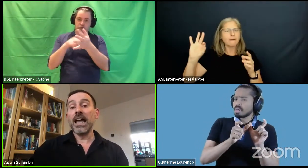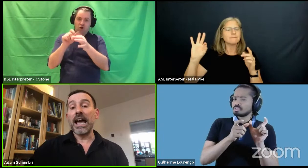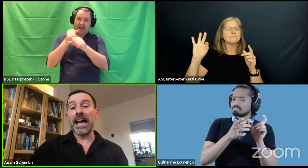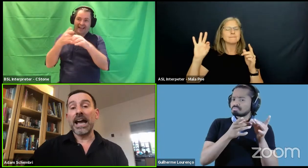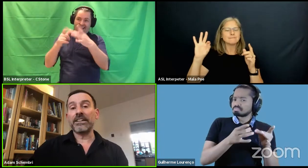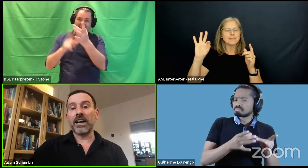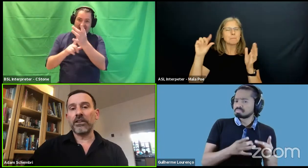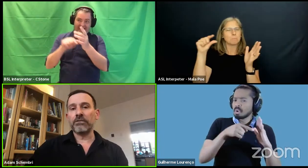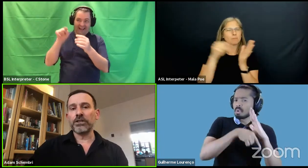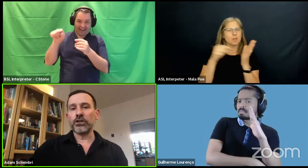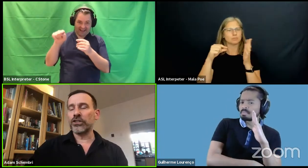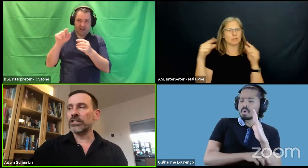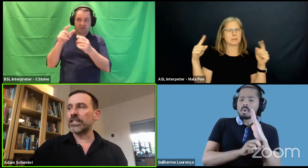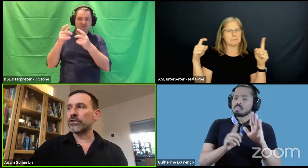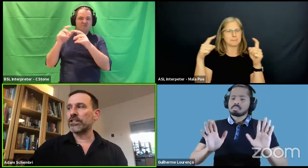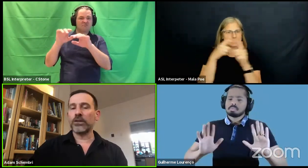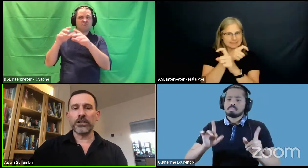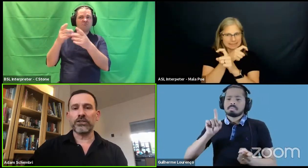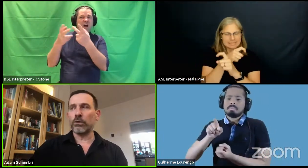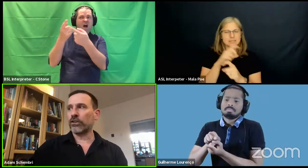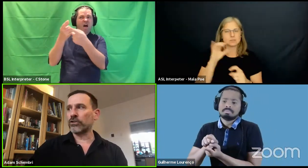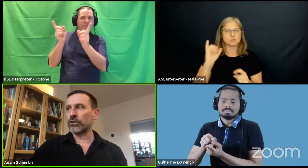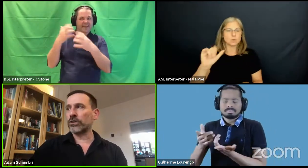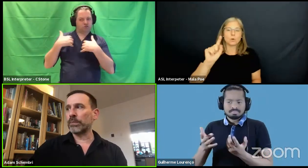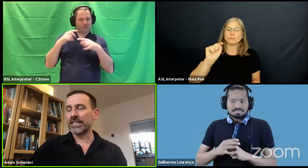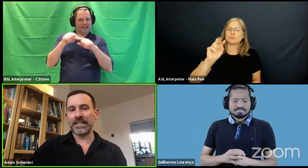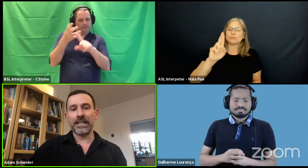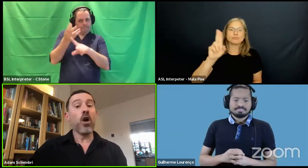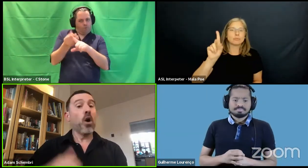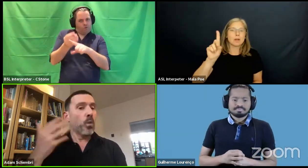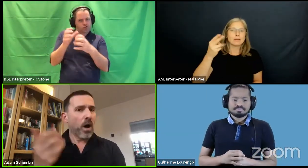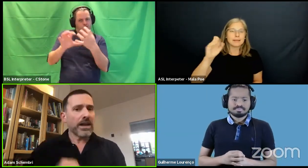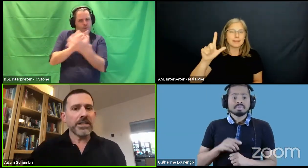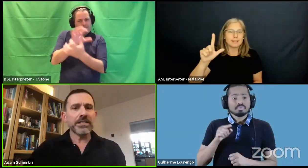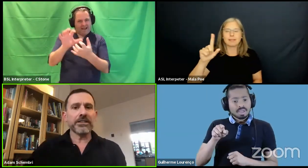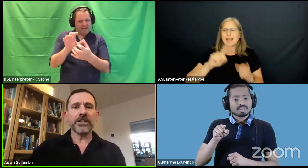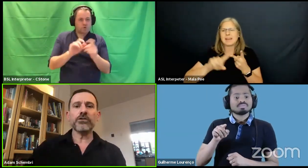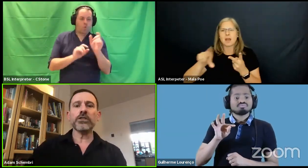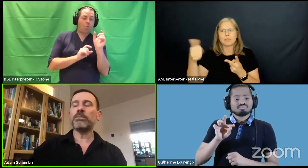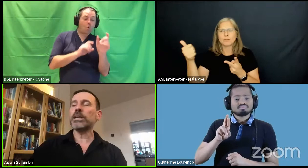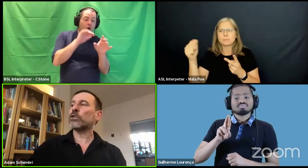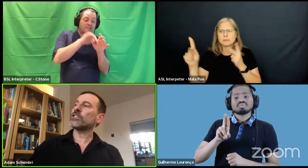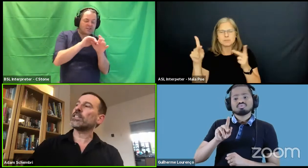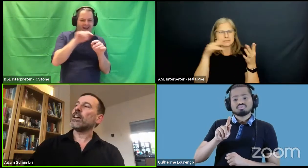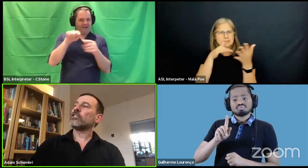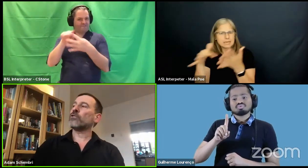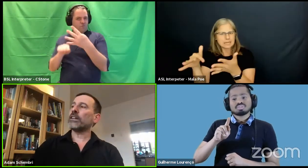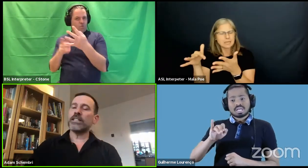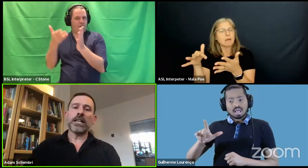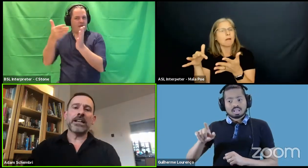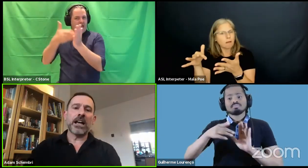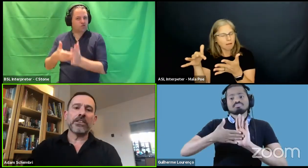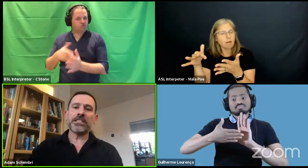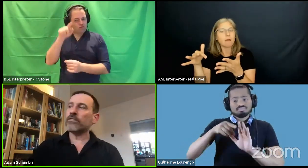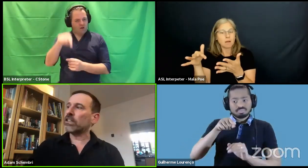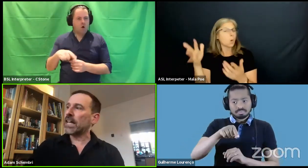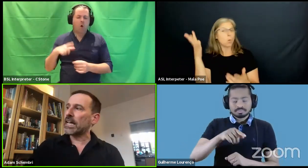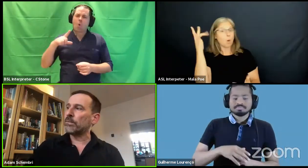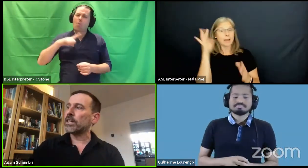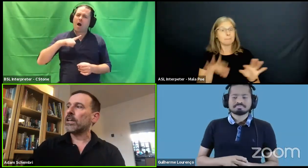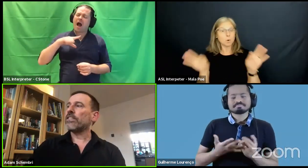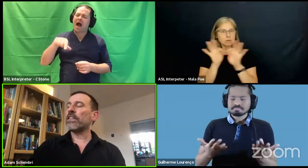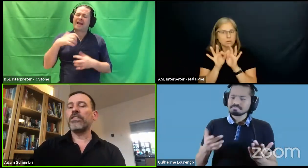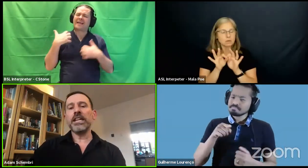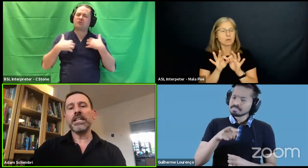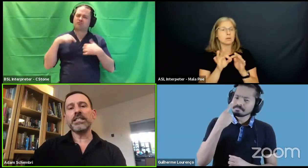Traugott and other researchers interested in the question of morphological complexity. Why are these of interest? Because Traugott and others have